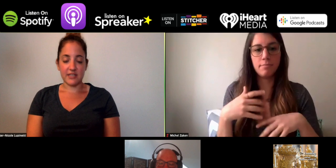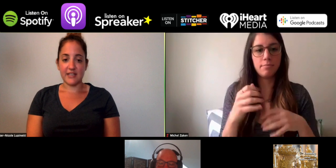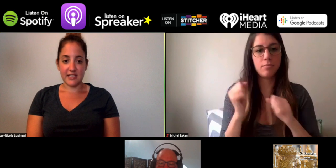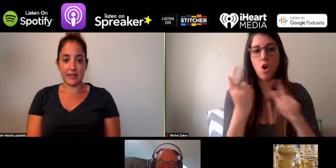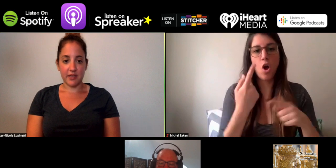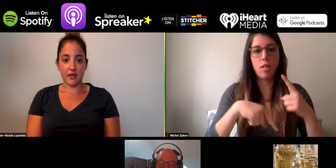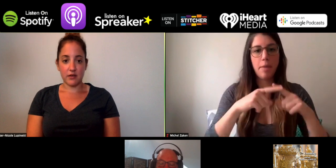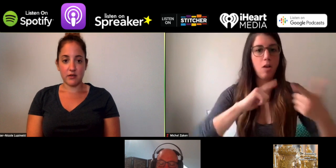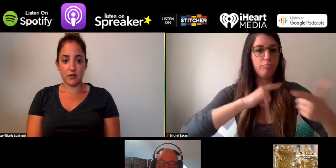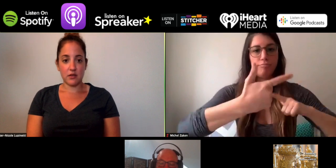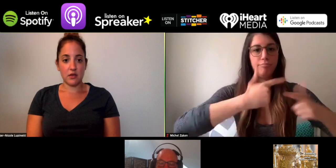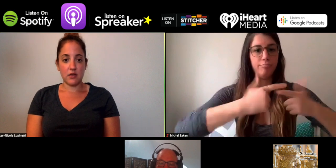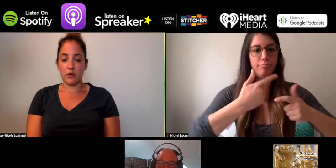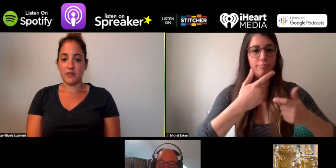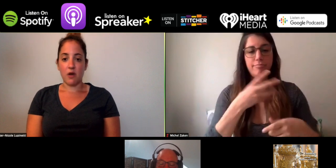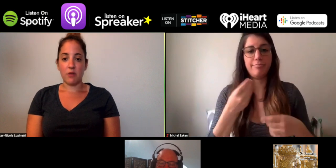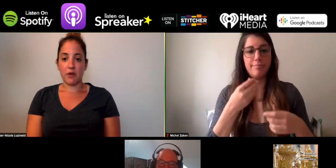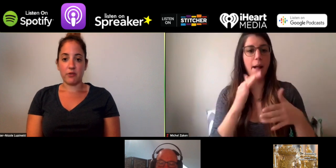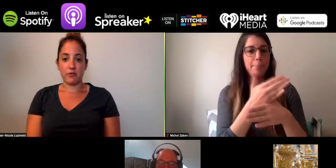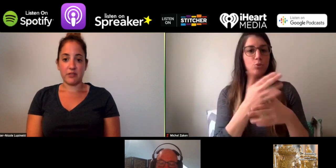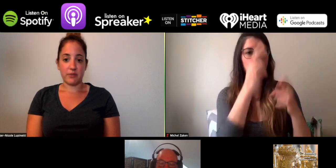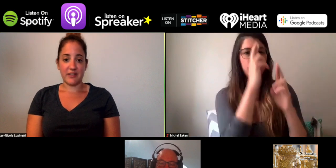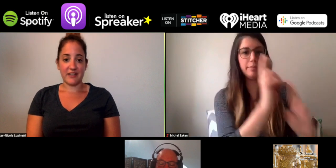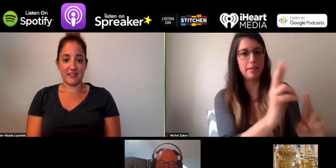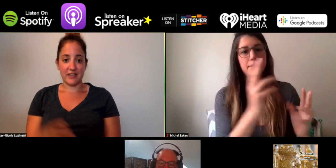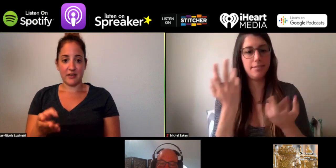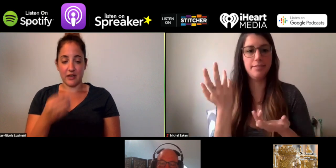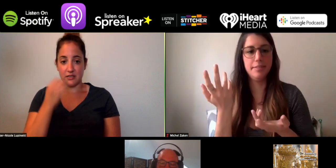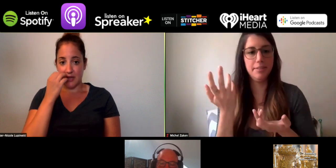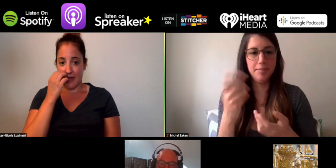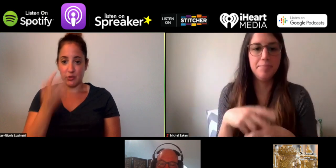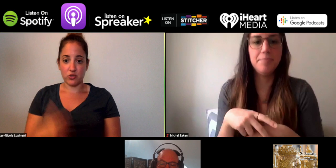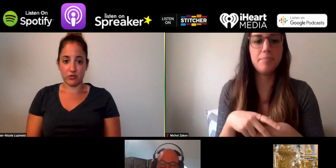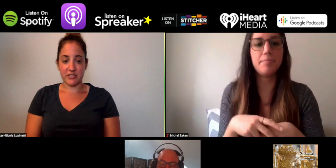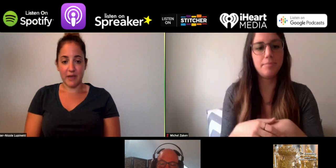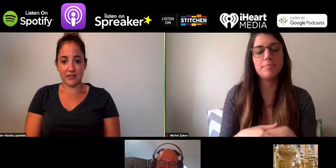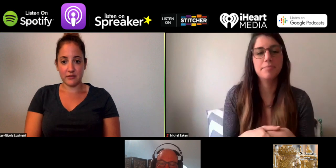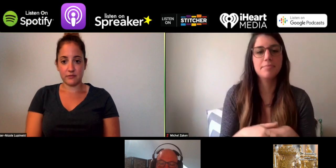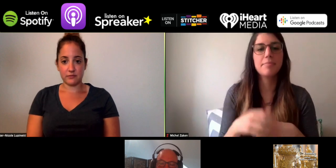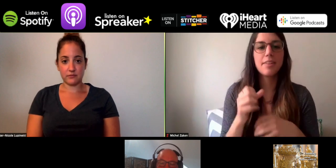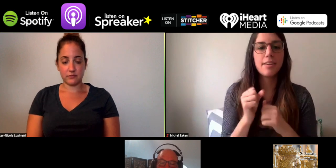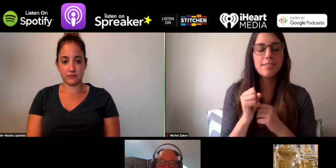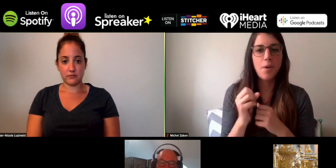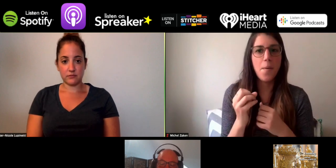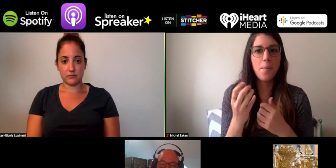to do the exact same thing. You know, it's all about the reciprocity and having mutual respect.